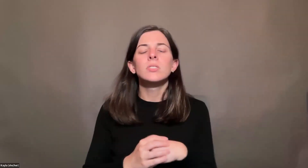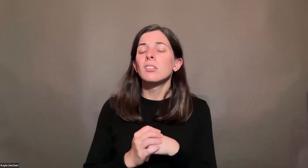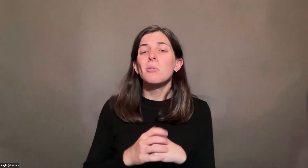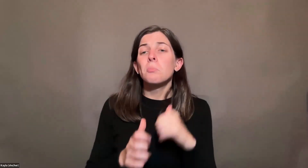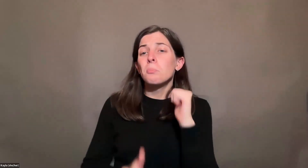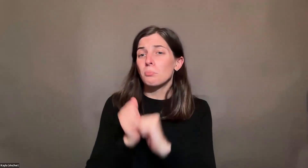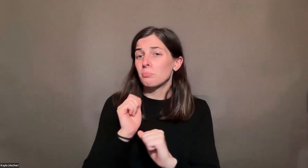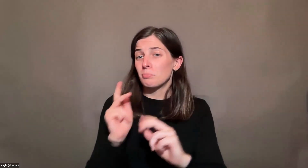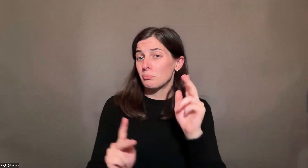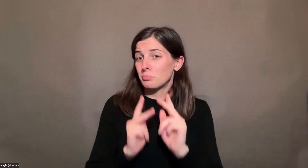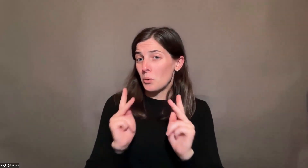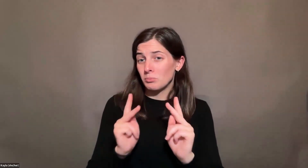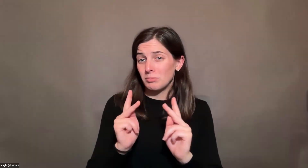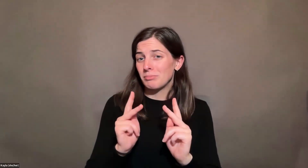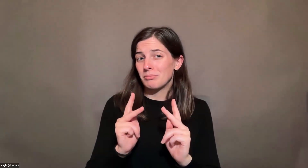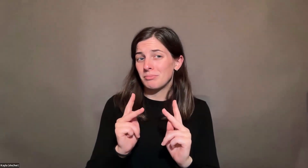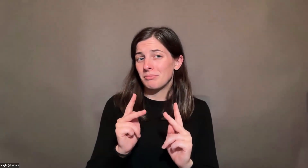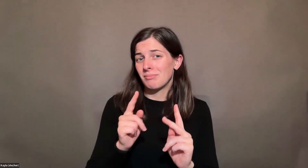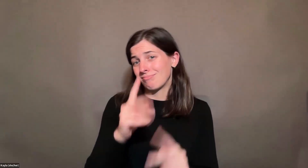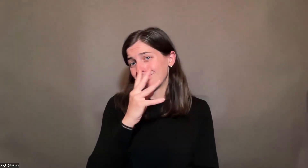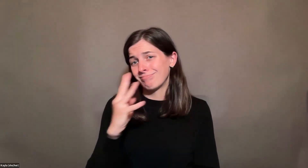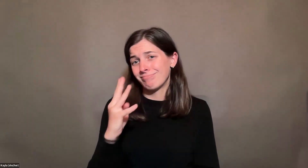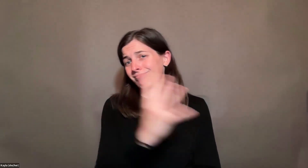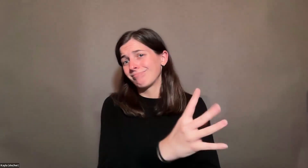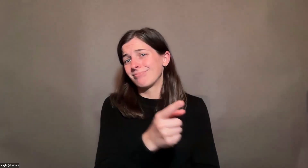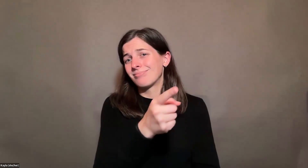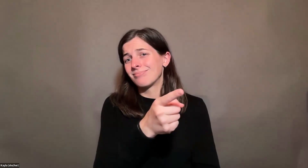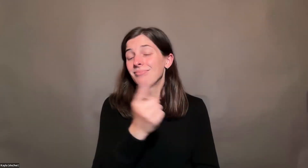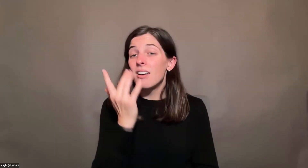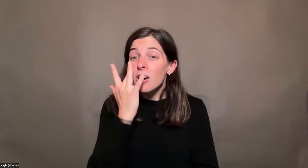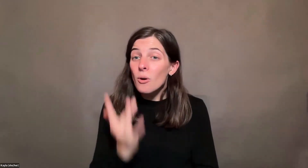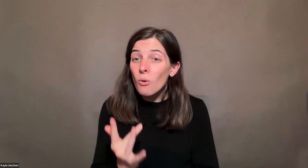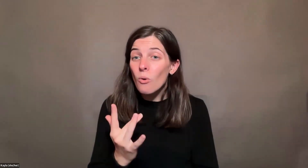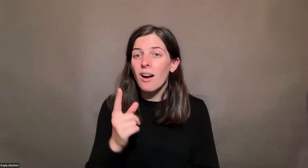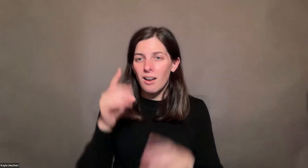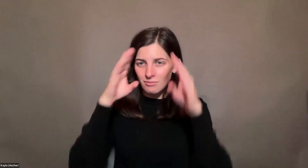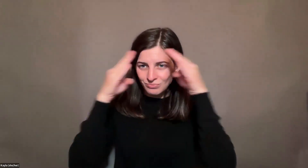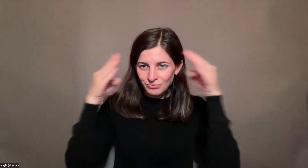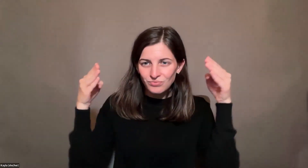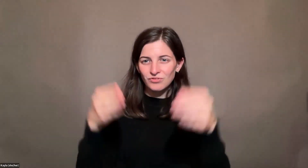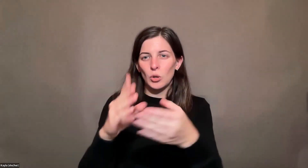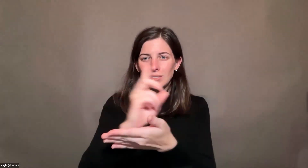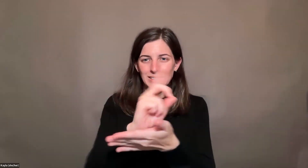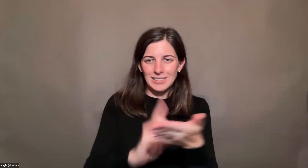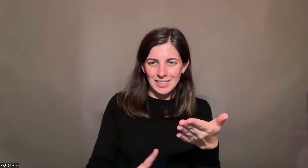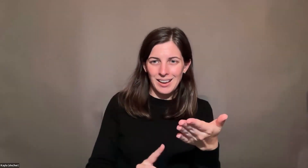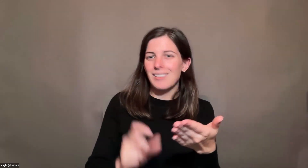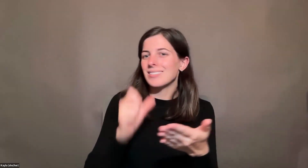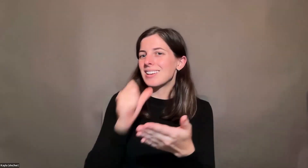actually ignore this part, because they focusing about the design, not focusing about the markup. So when you are